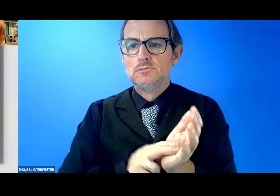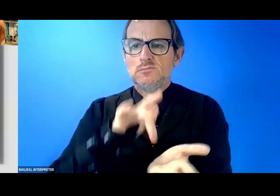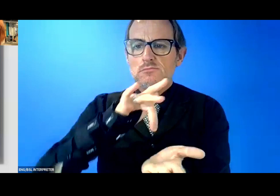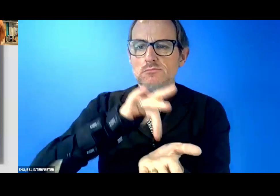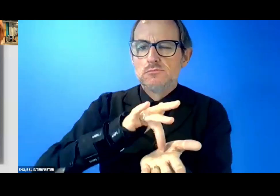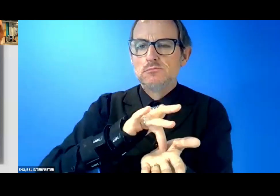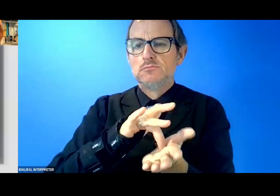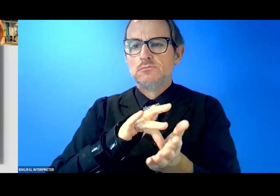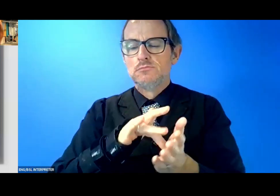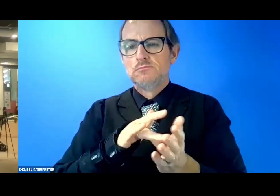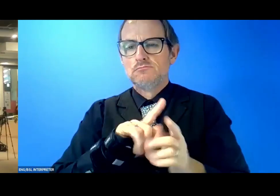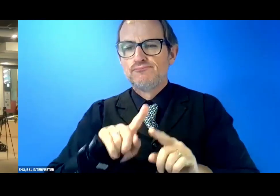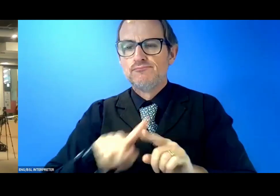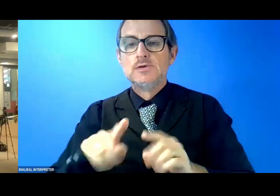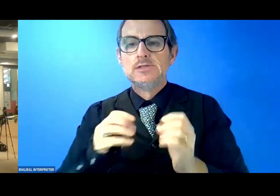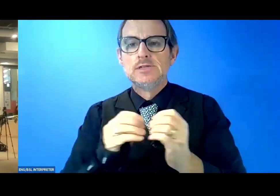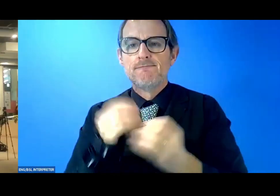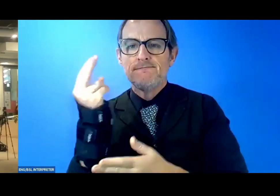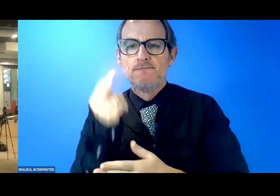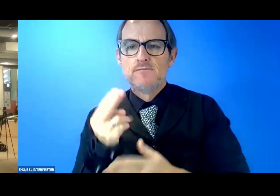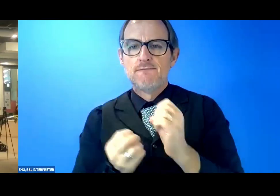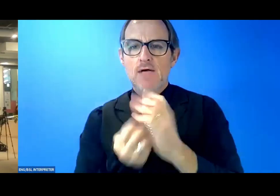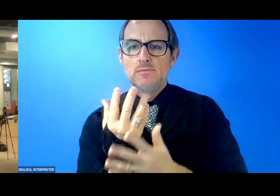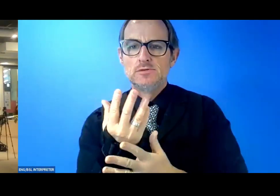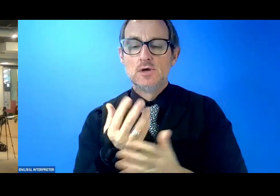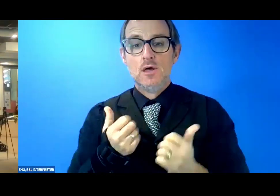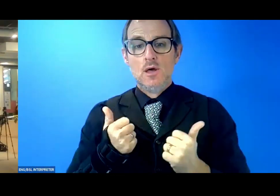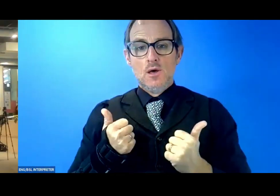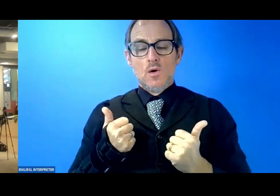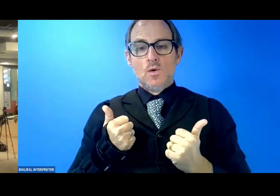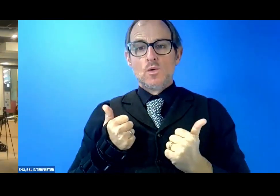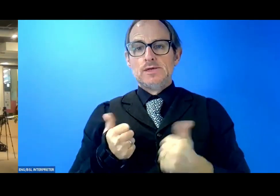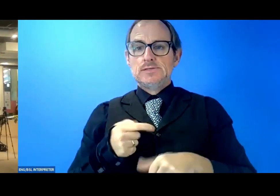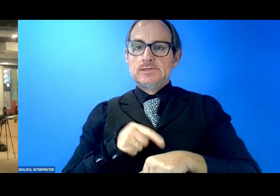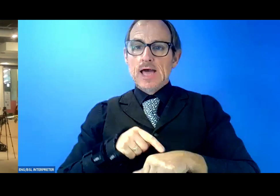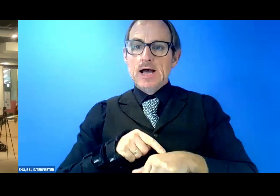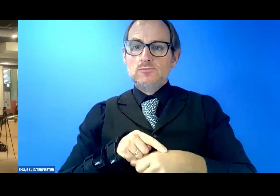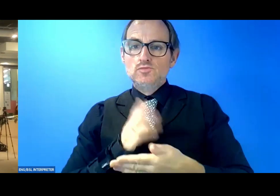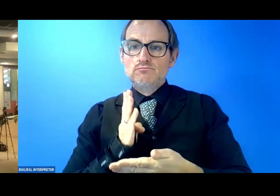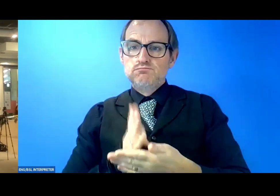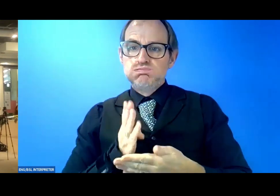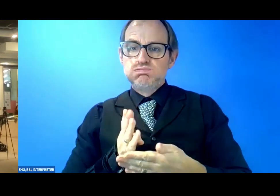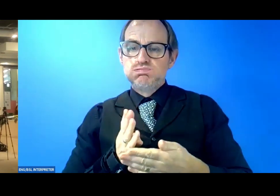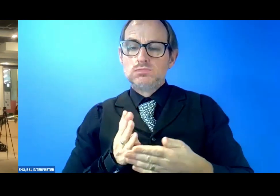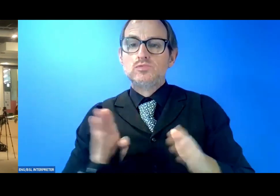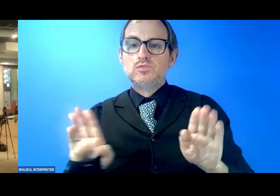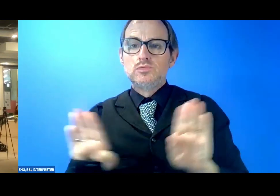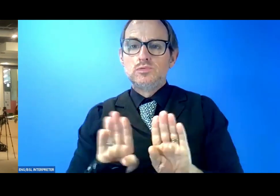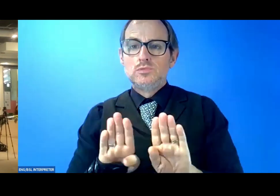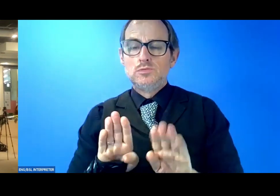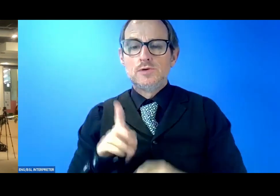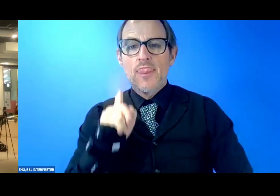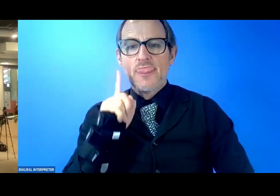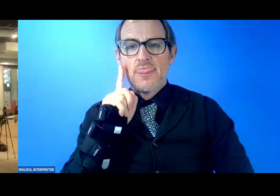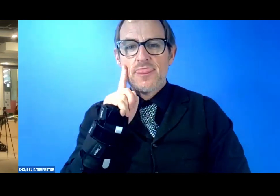the screen, Kasper, if you can. Yes, it's time to close our session. I believe in the chat you'll have